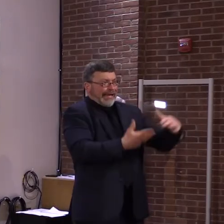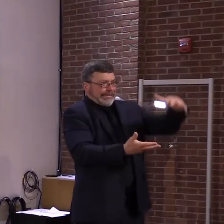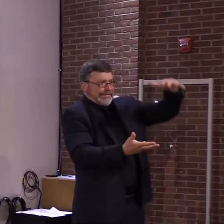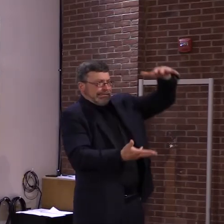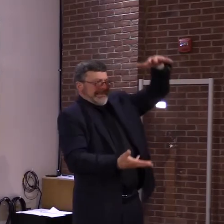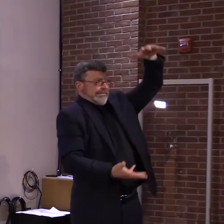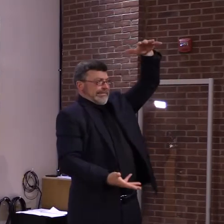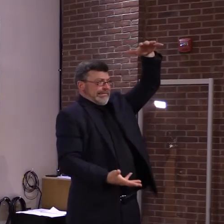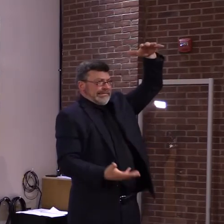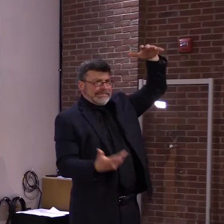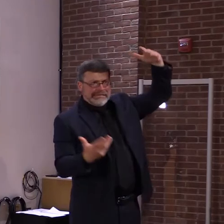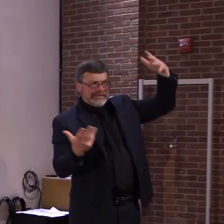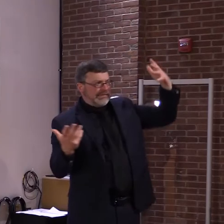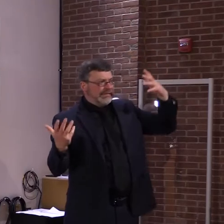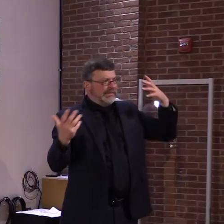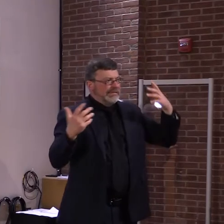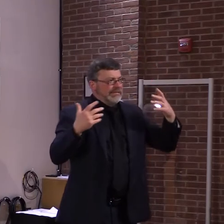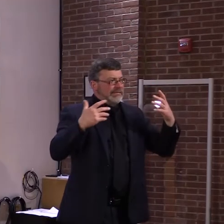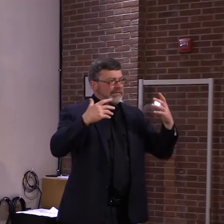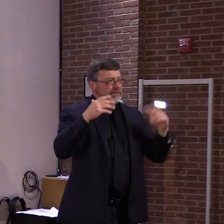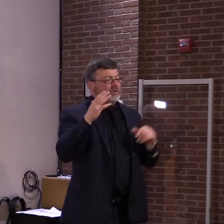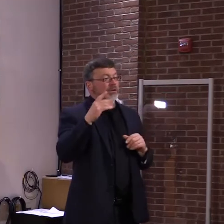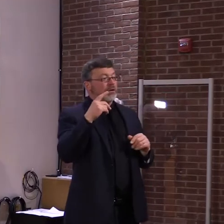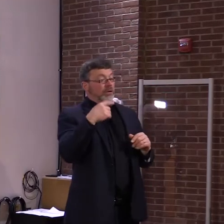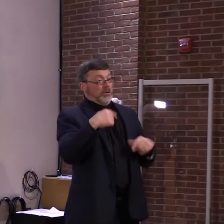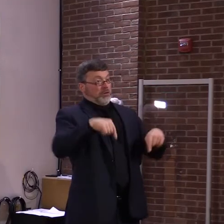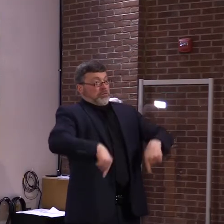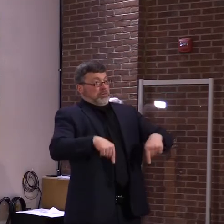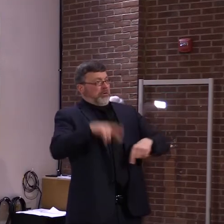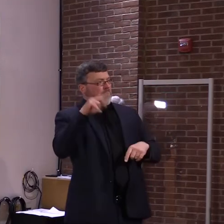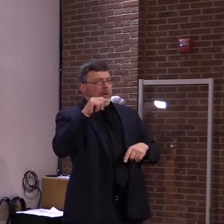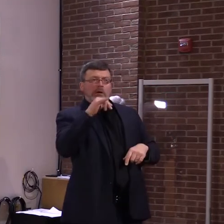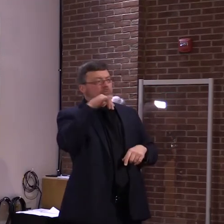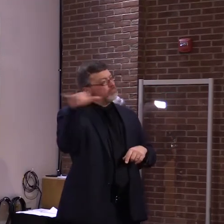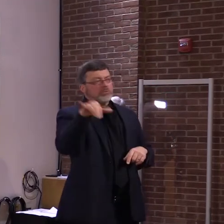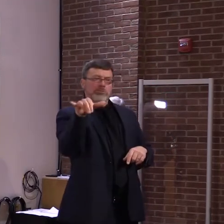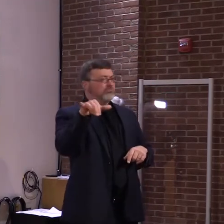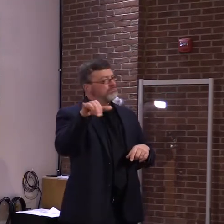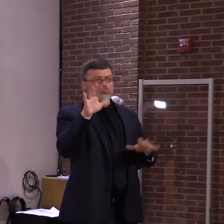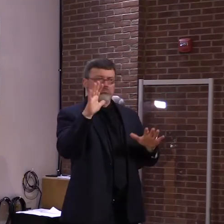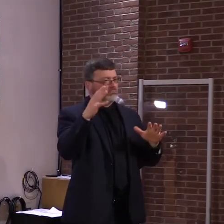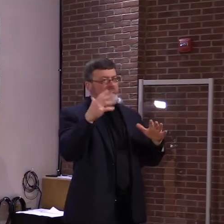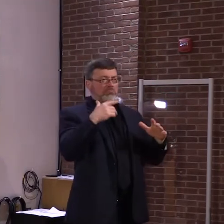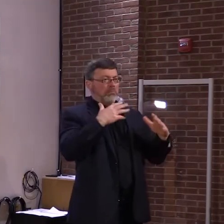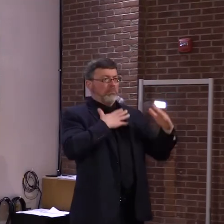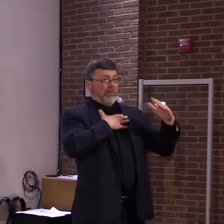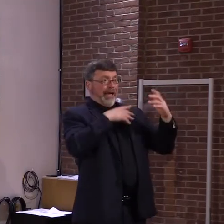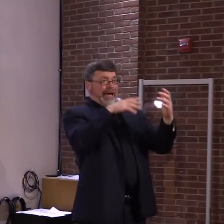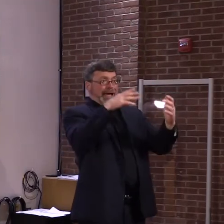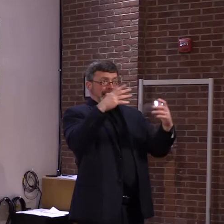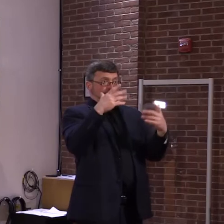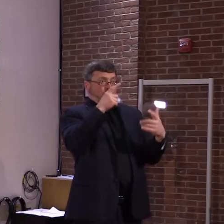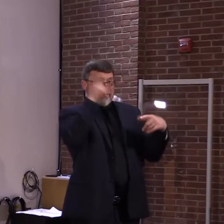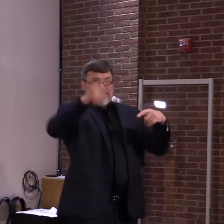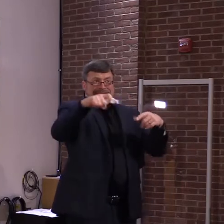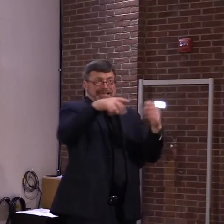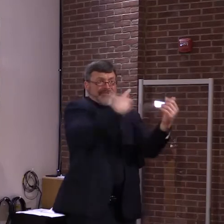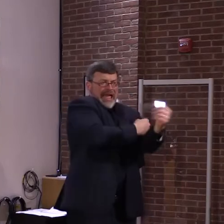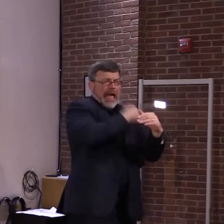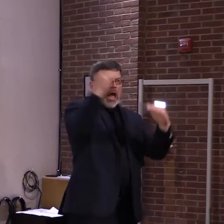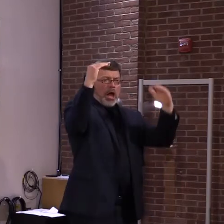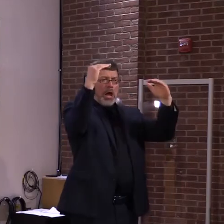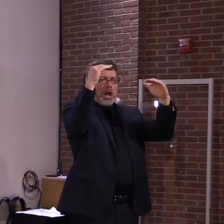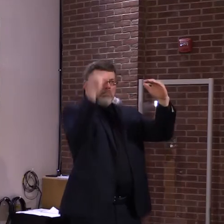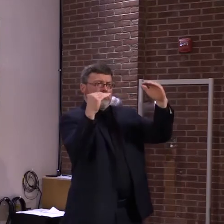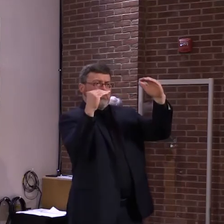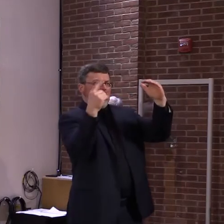a bit. But we're still taking our full allocation, and we're asking for more as well. So I think